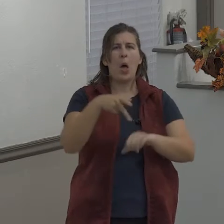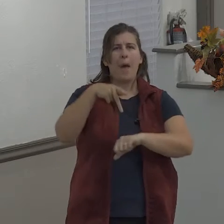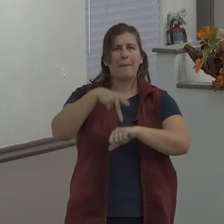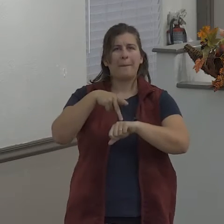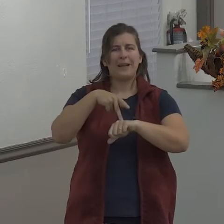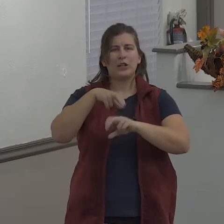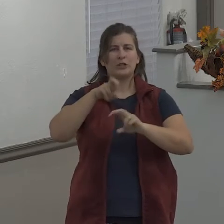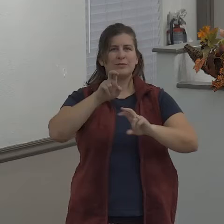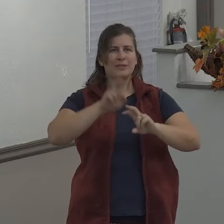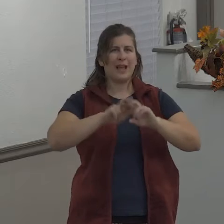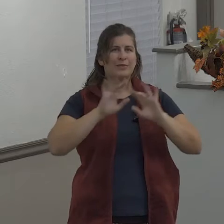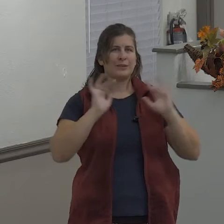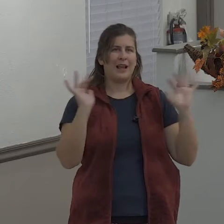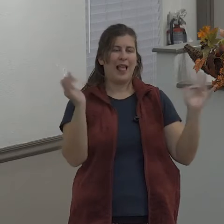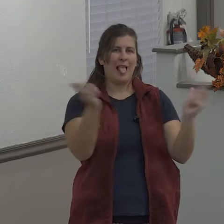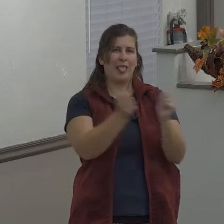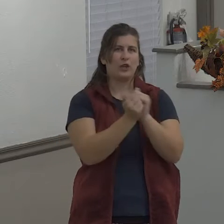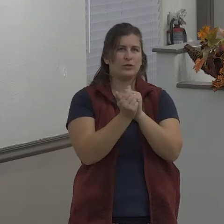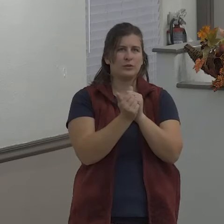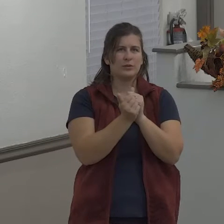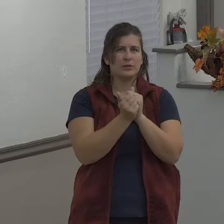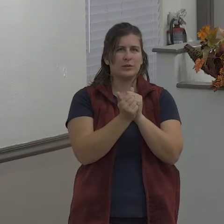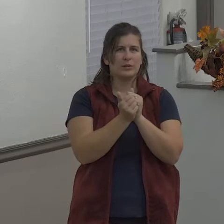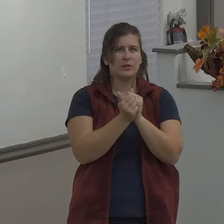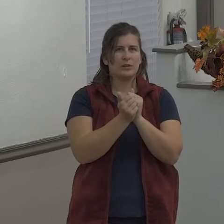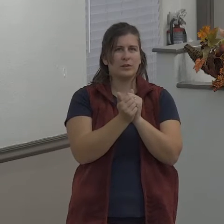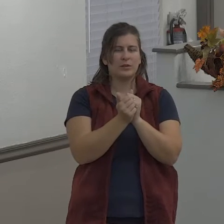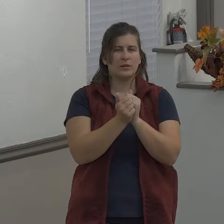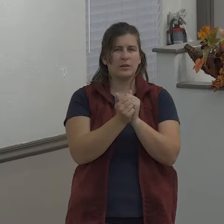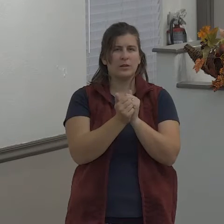Peter sat down among them." He had no business being there.